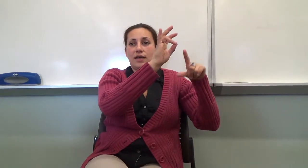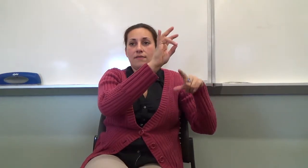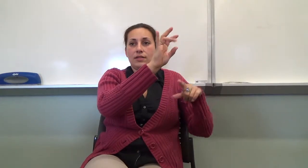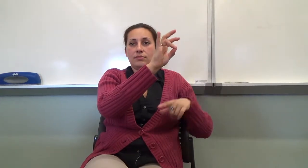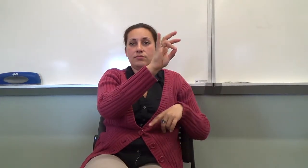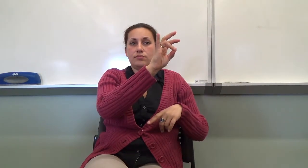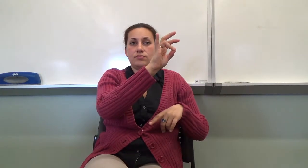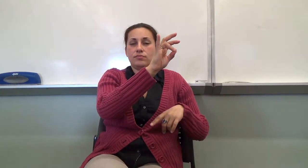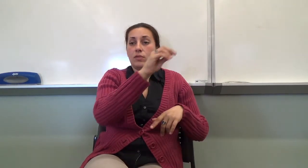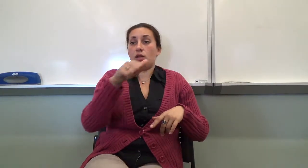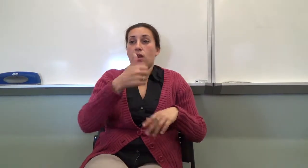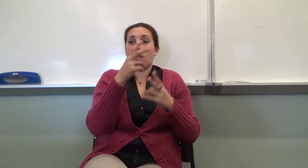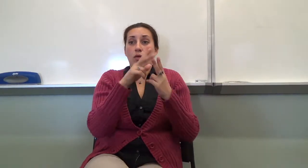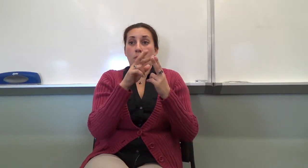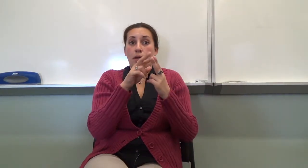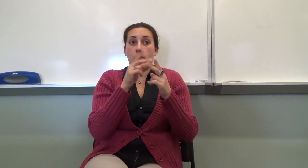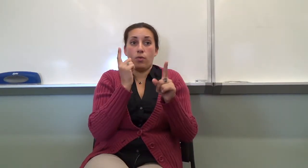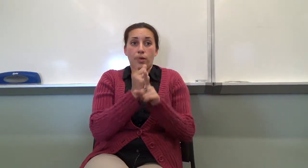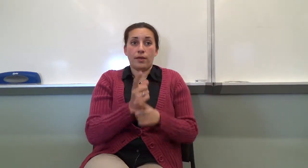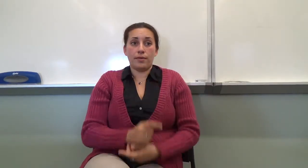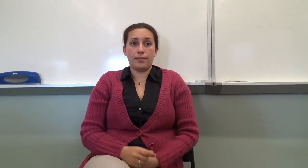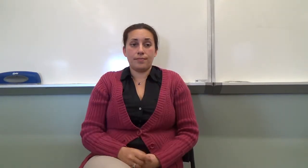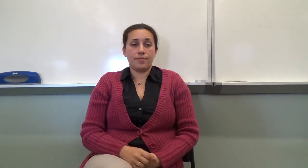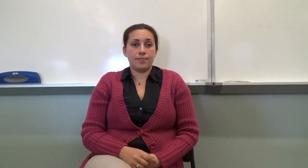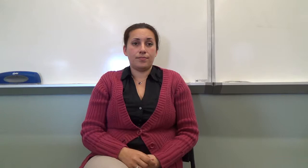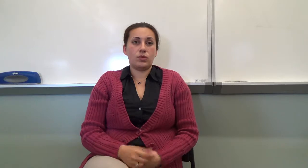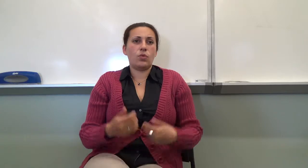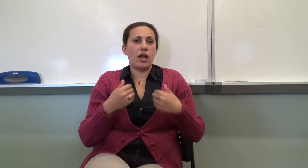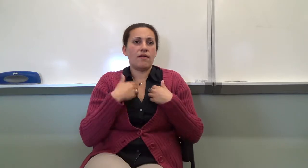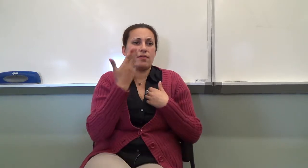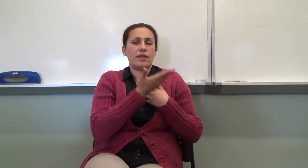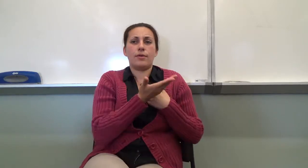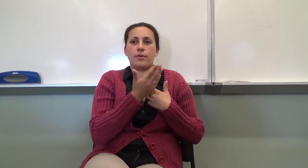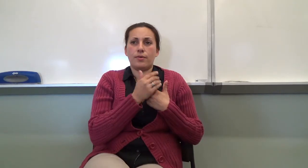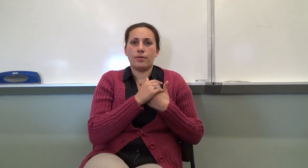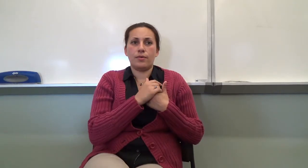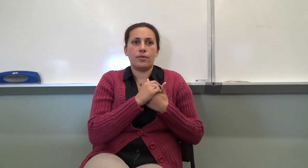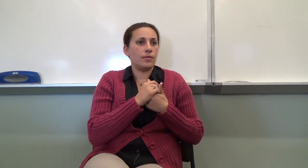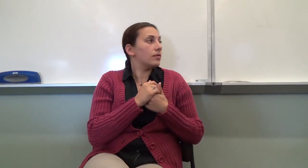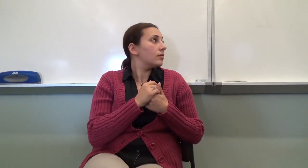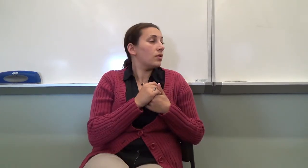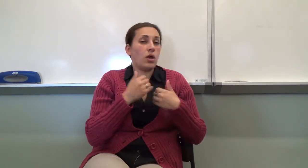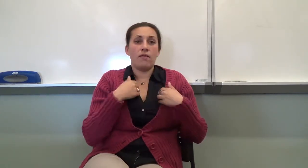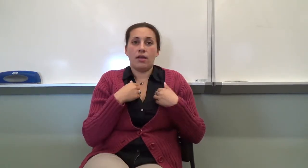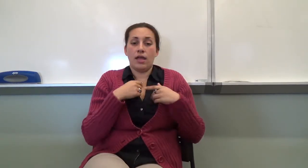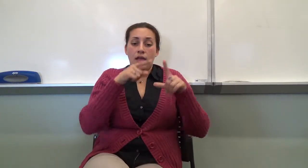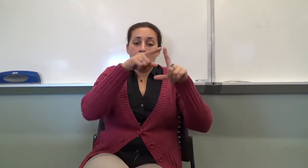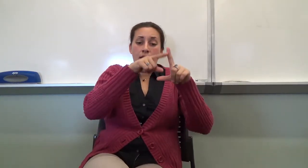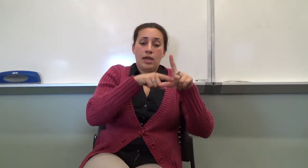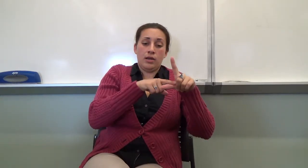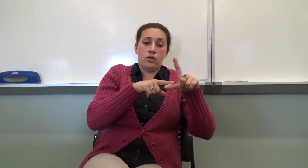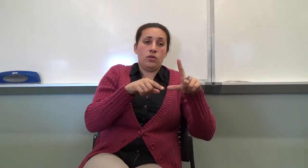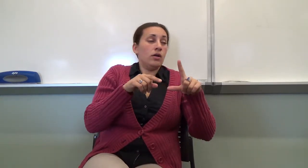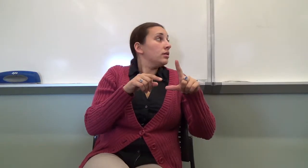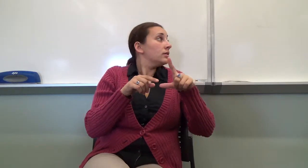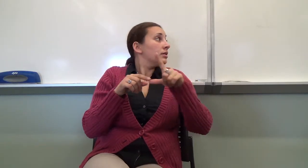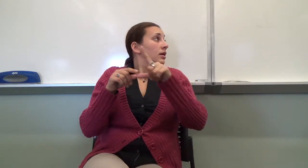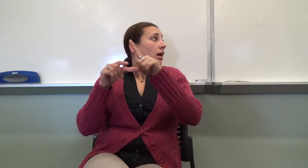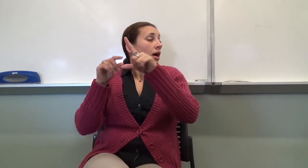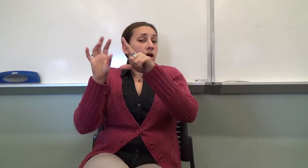another pair, huh? What have you here? Okay, you've got angle 6. The one on the